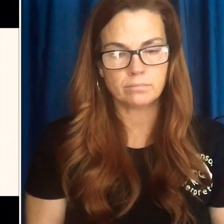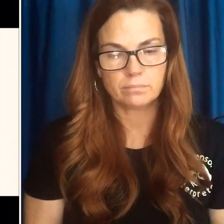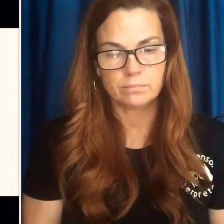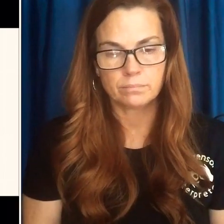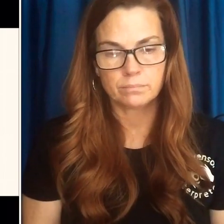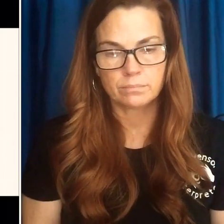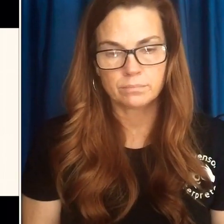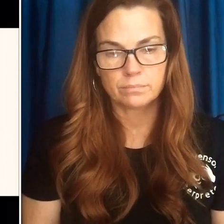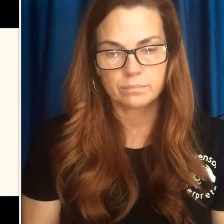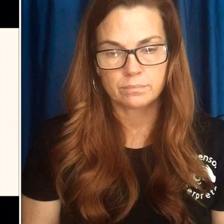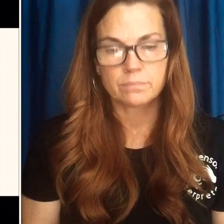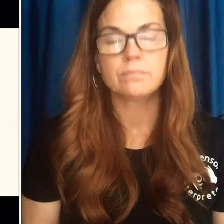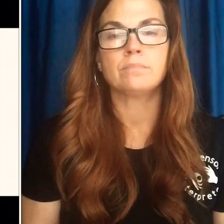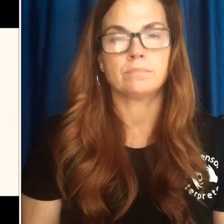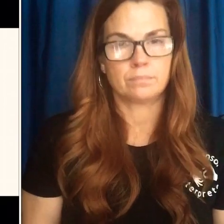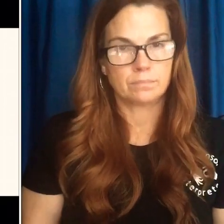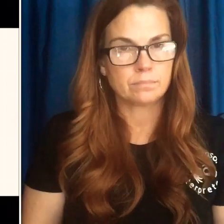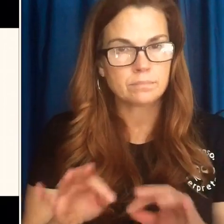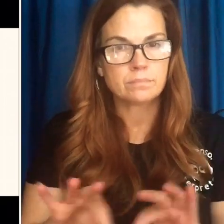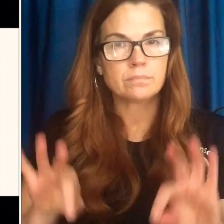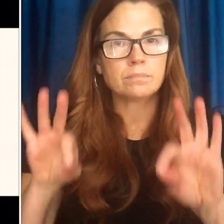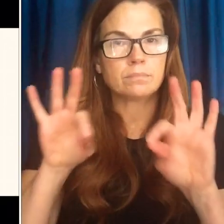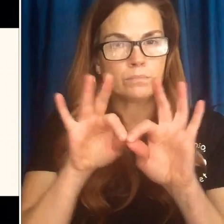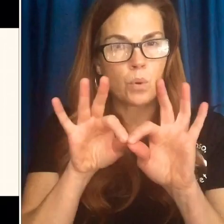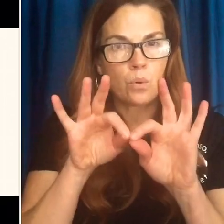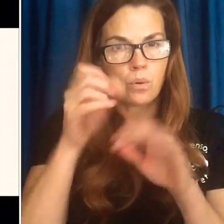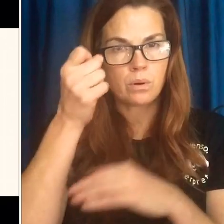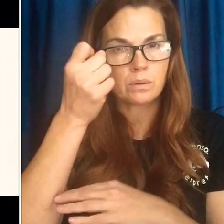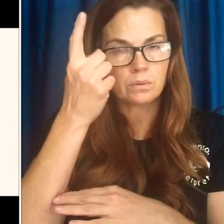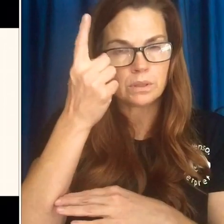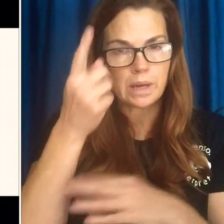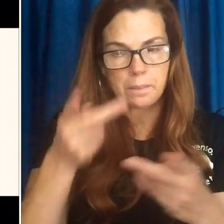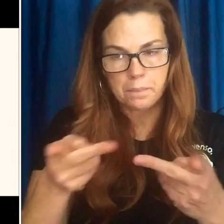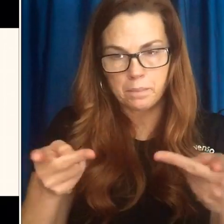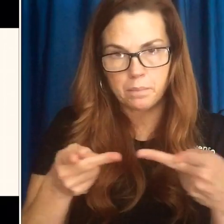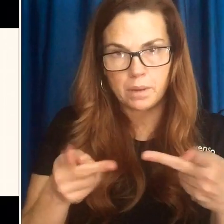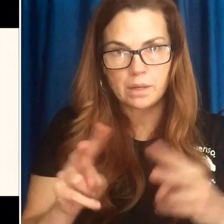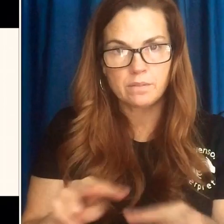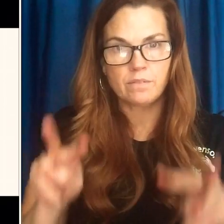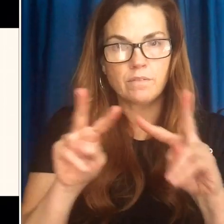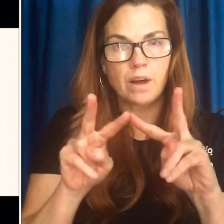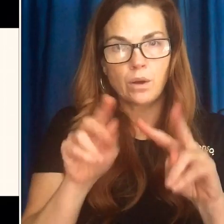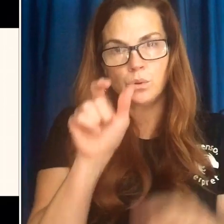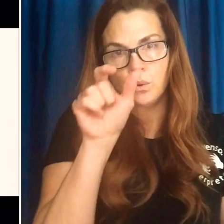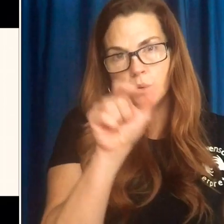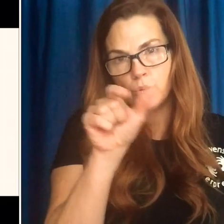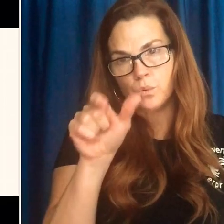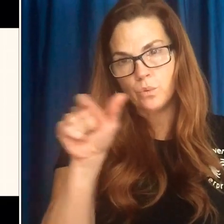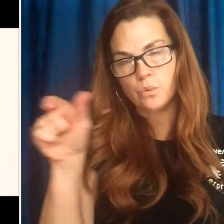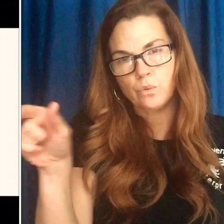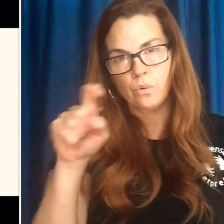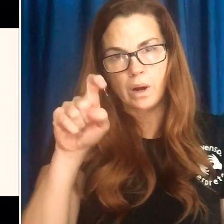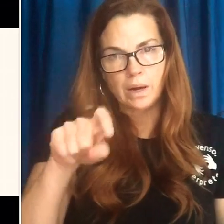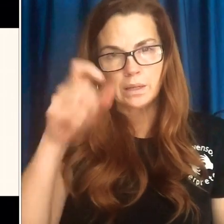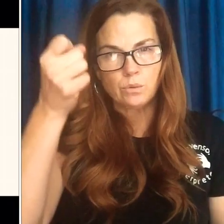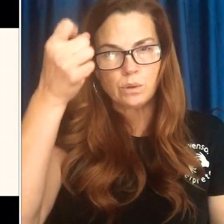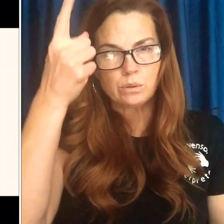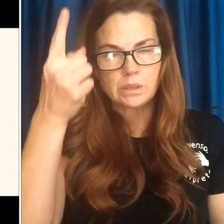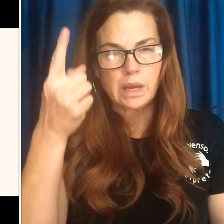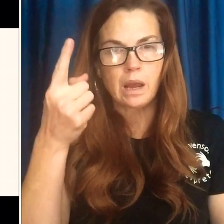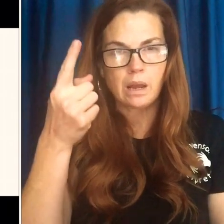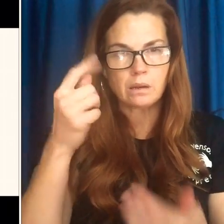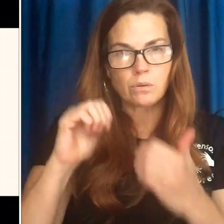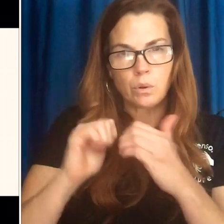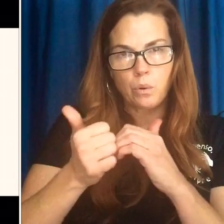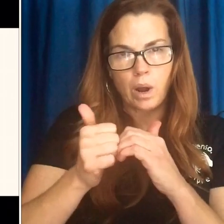Most important thing, place value. I need to be able to read it correctly. I need to be able to